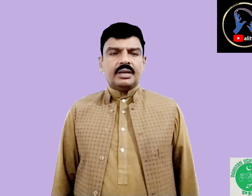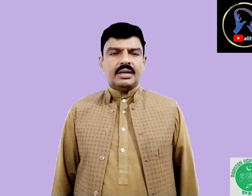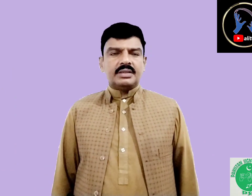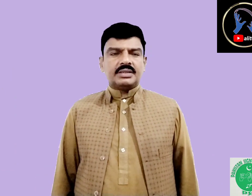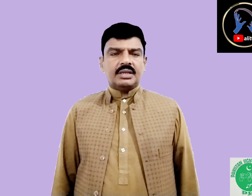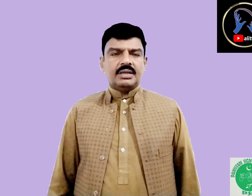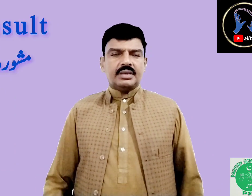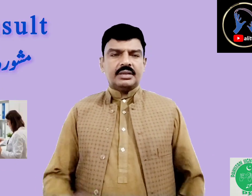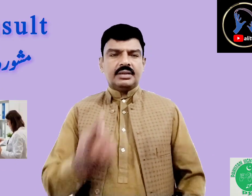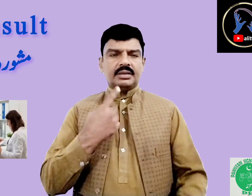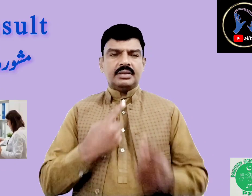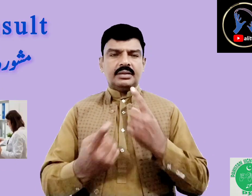consult,